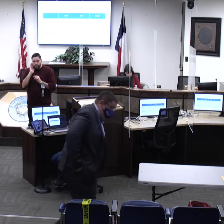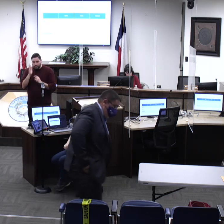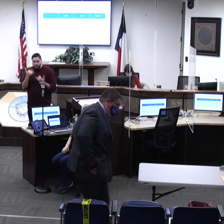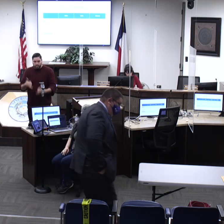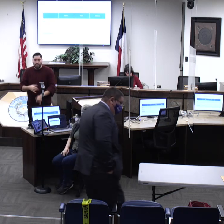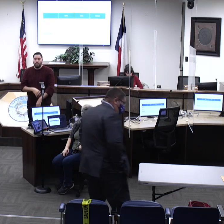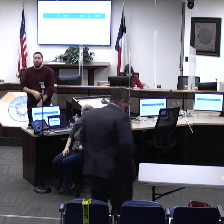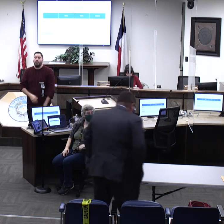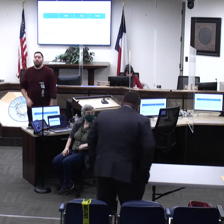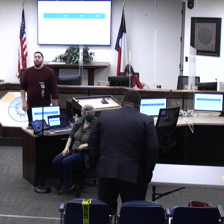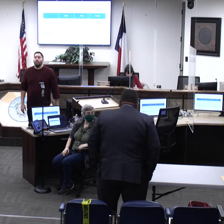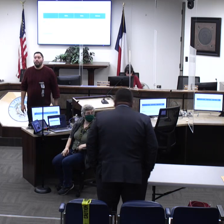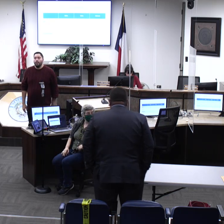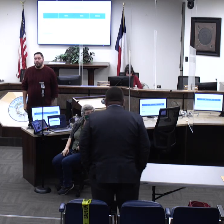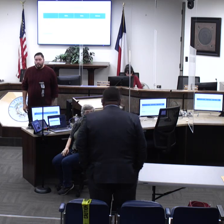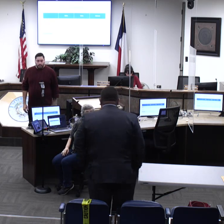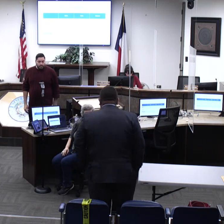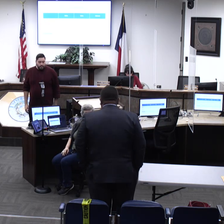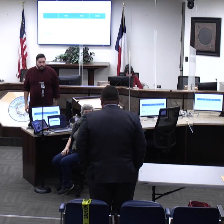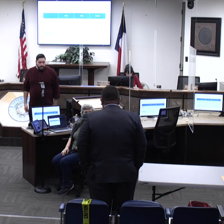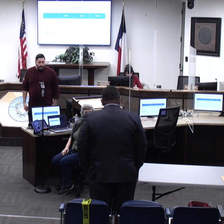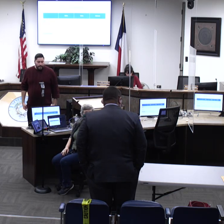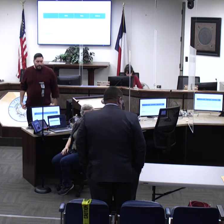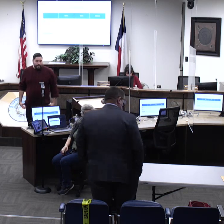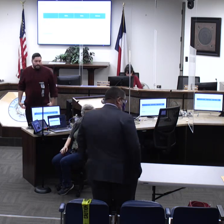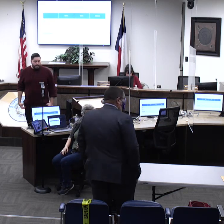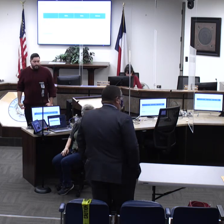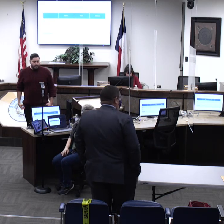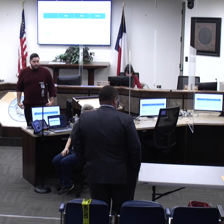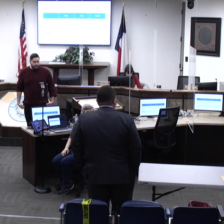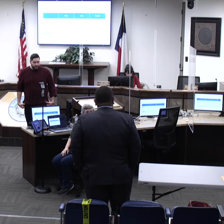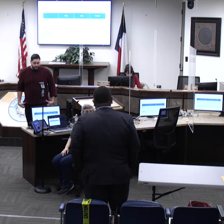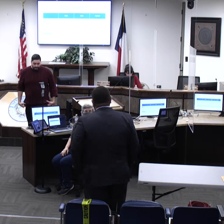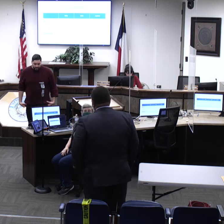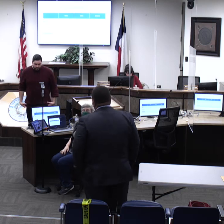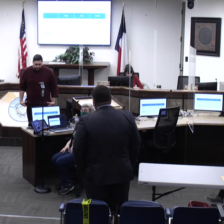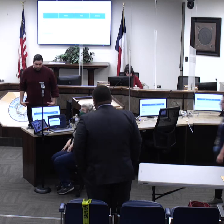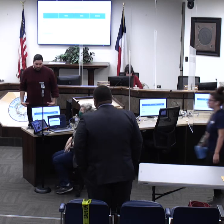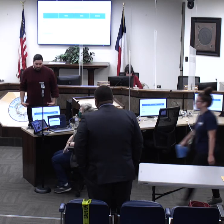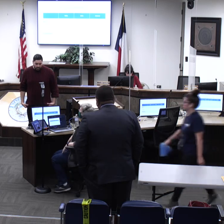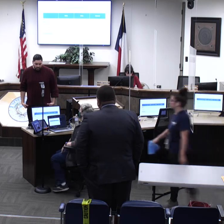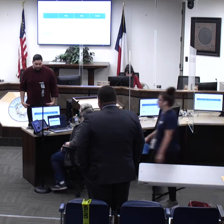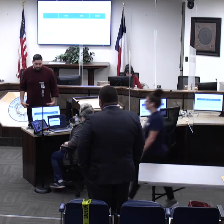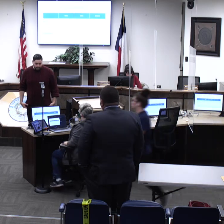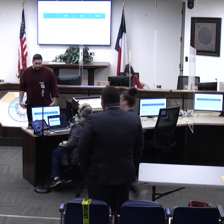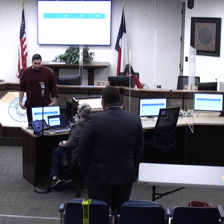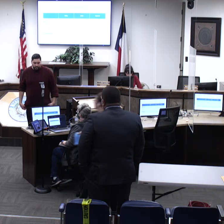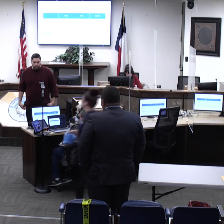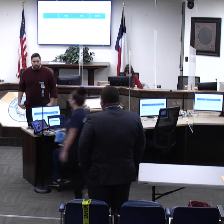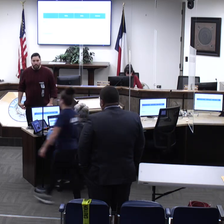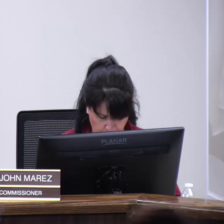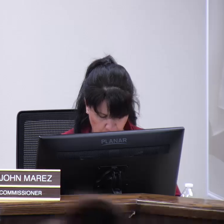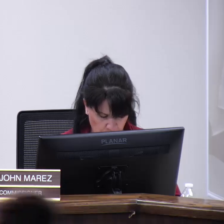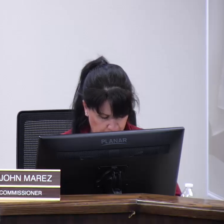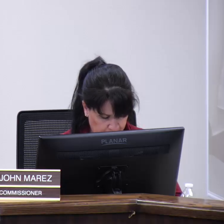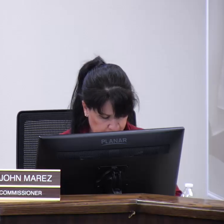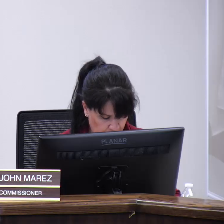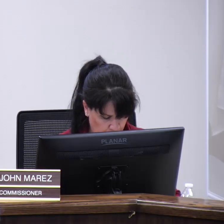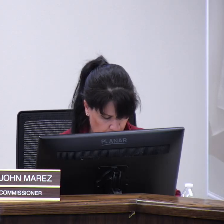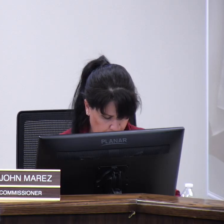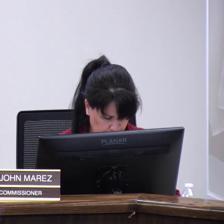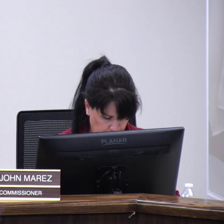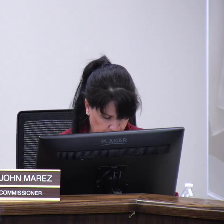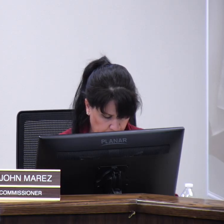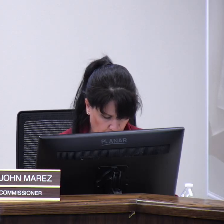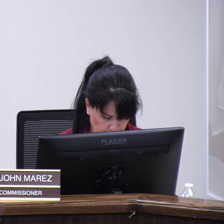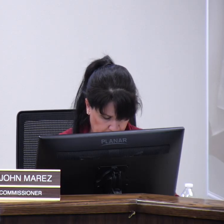virus. Omicron cuenta con varias mutaciones, más de 50, especialmente en el pico, el cual se adhiere a las células. Lo que sabemos es que la